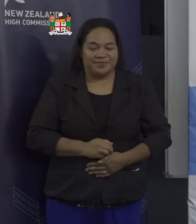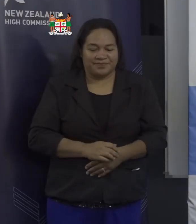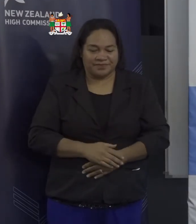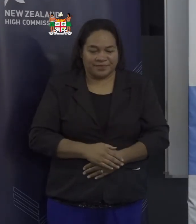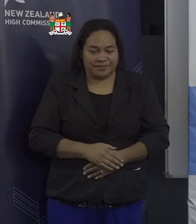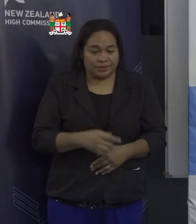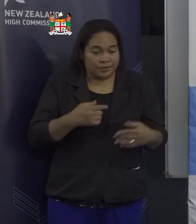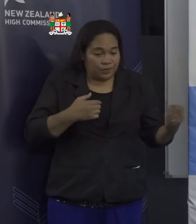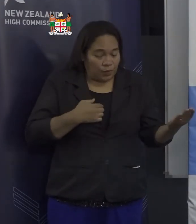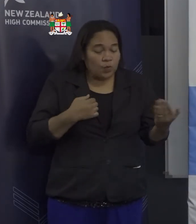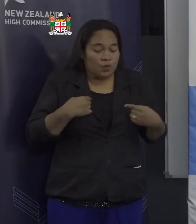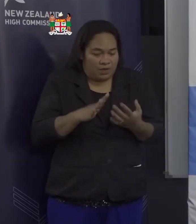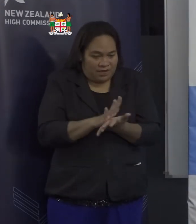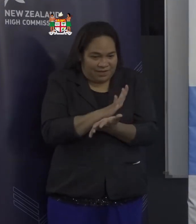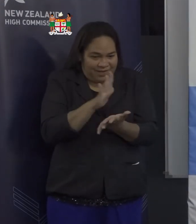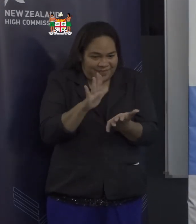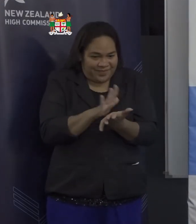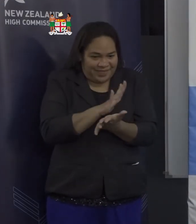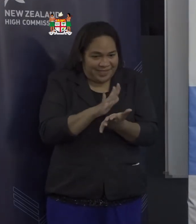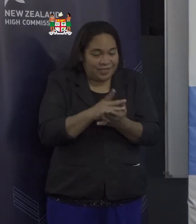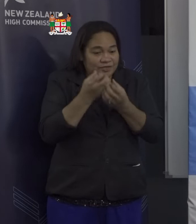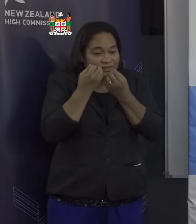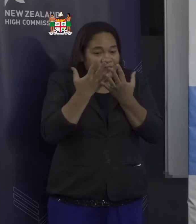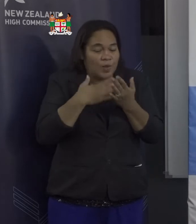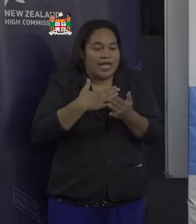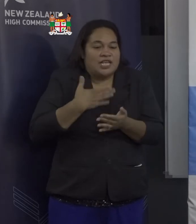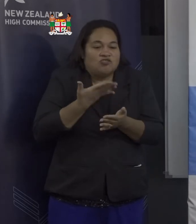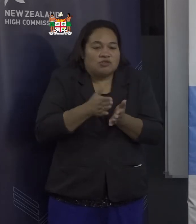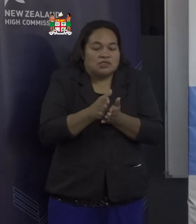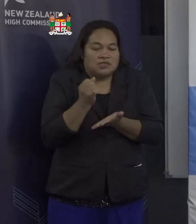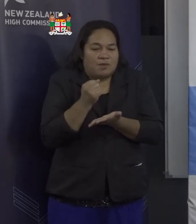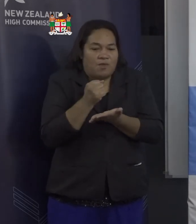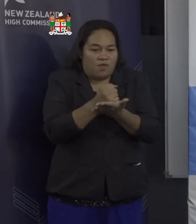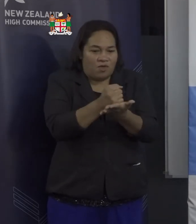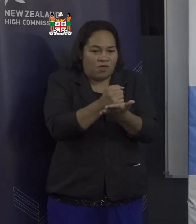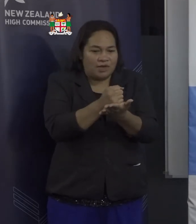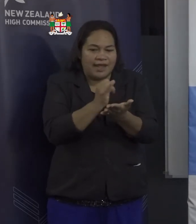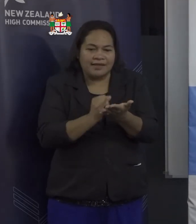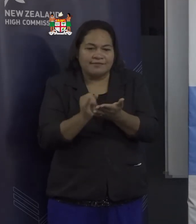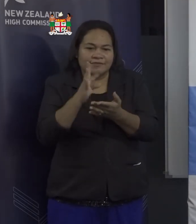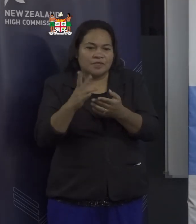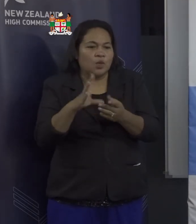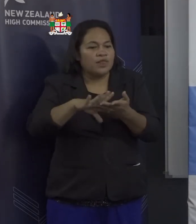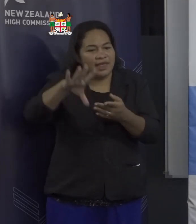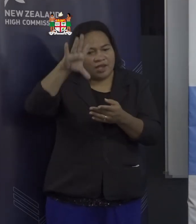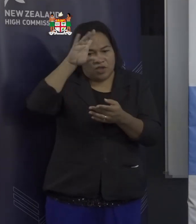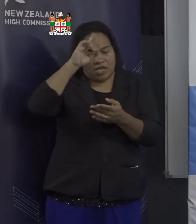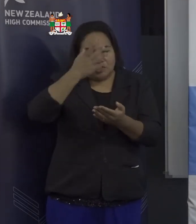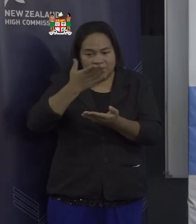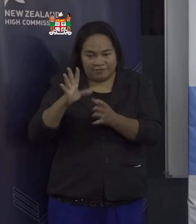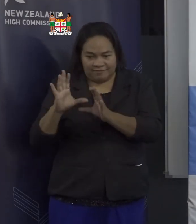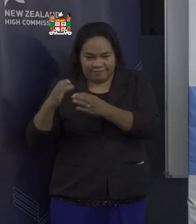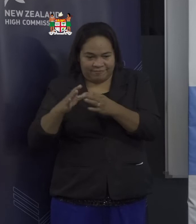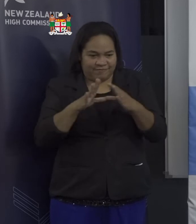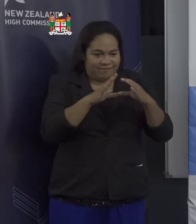We are very pleased to demonstrate also our ongoing interest in supporting and strengthening institutional linkages with the education sector between our